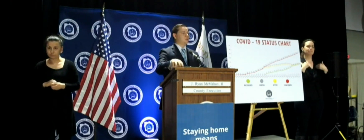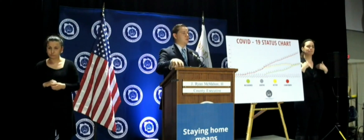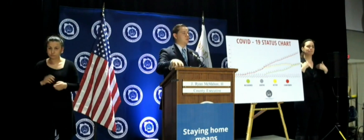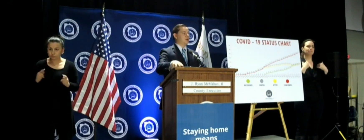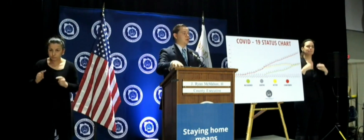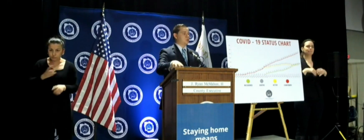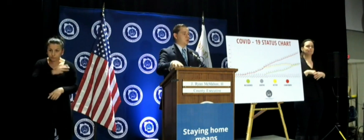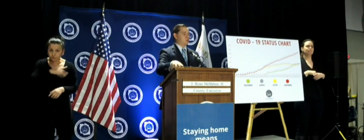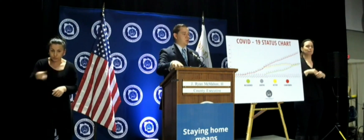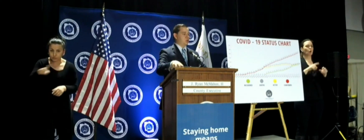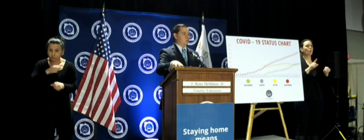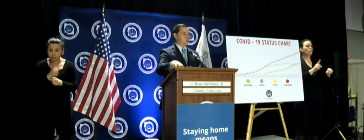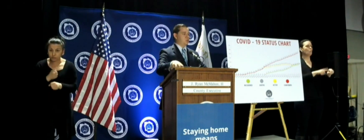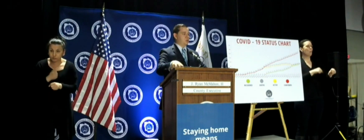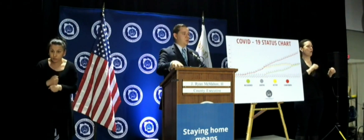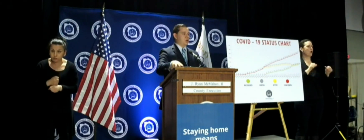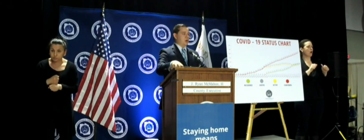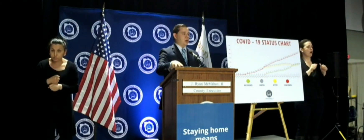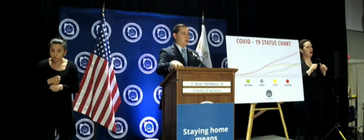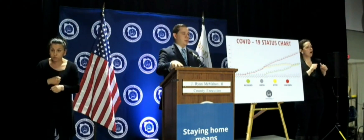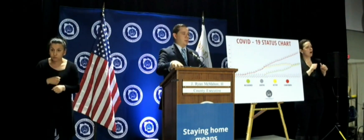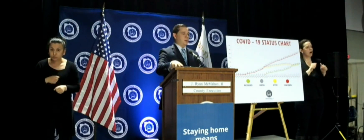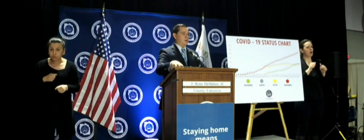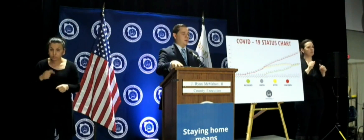out to various nursing homes,